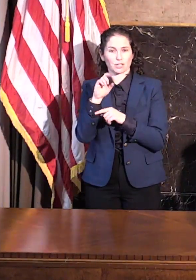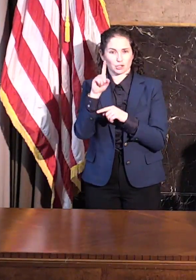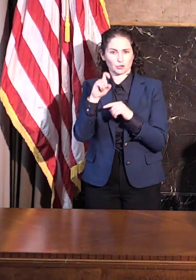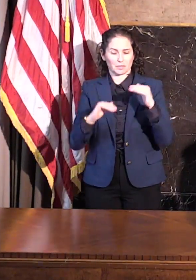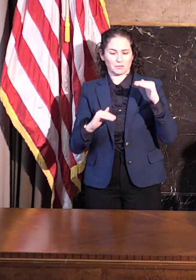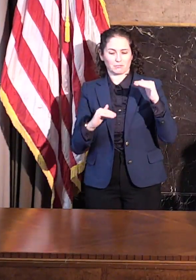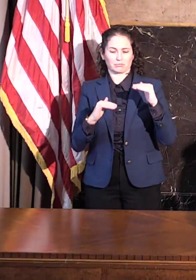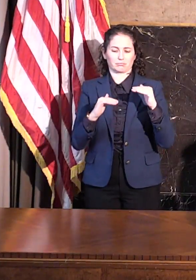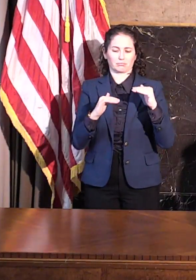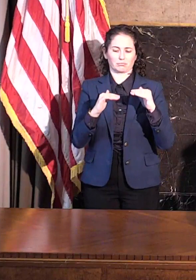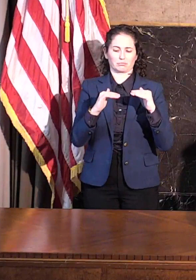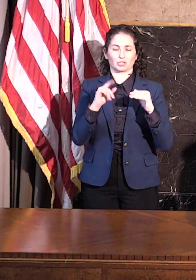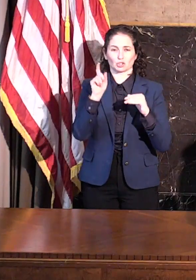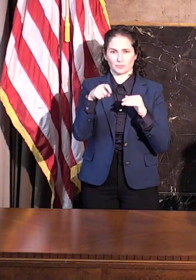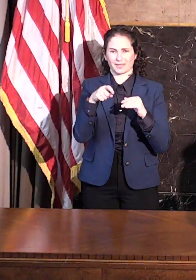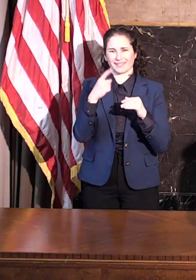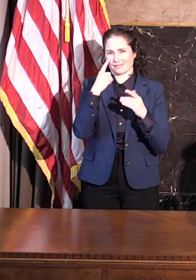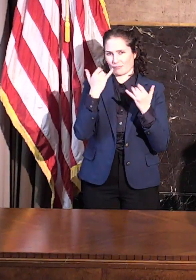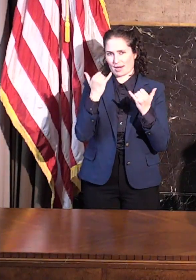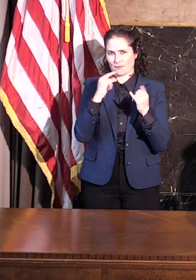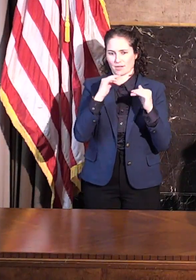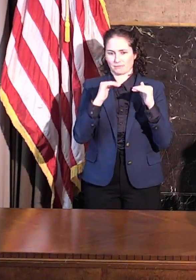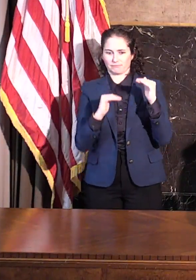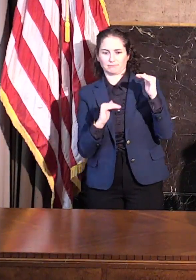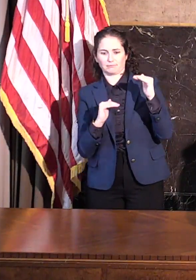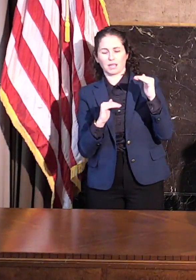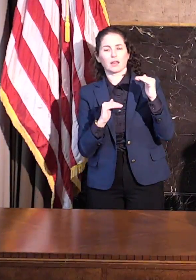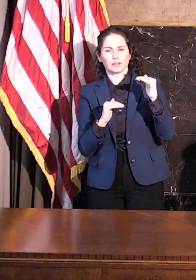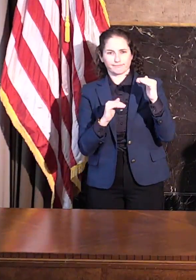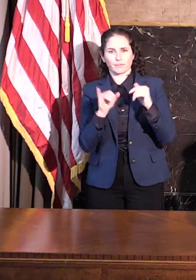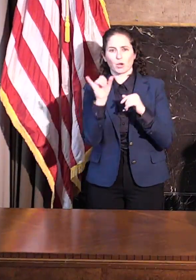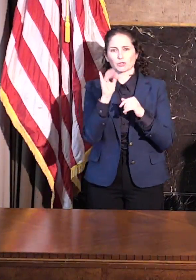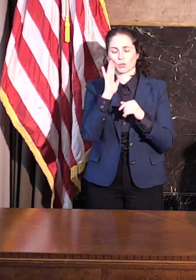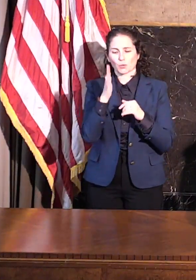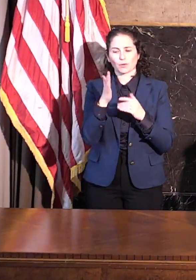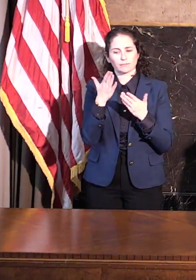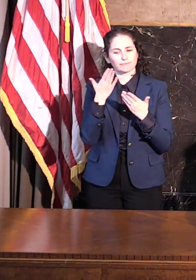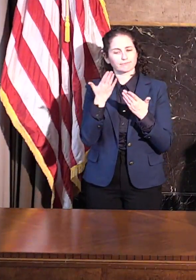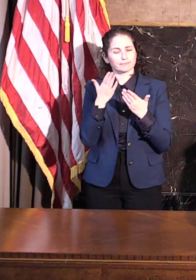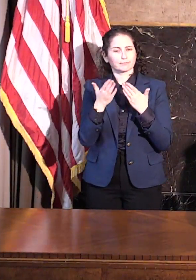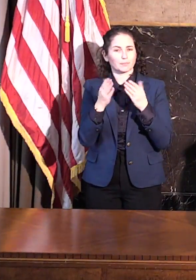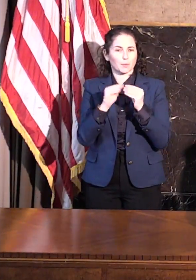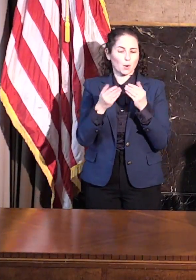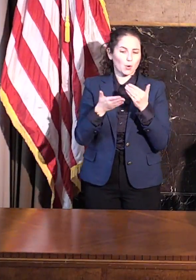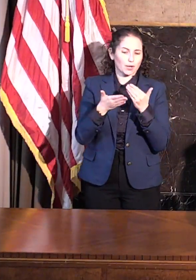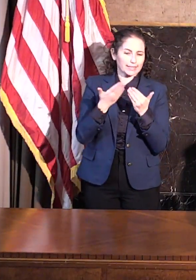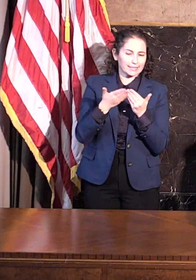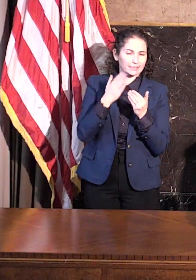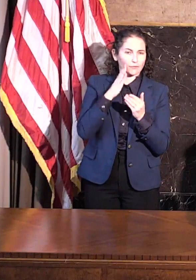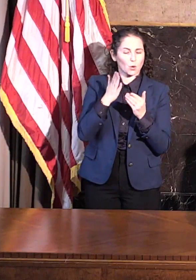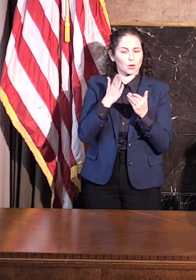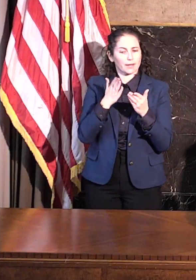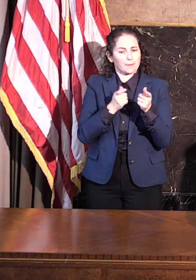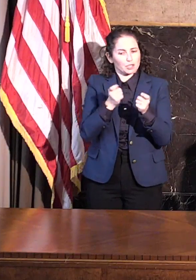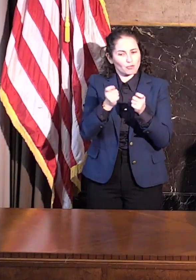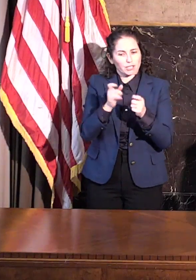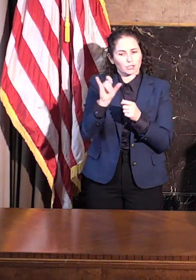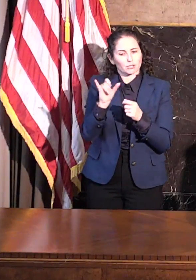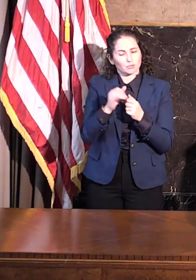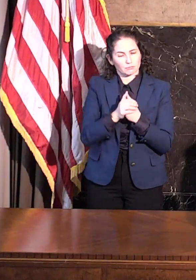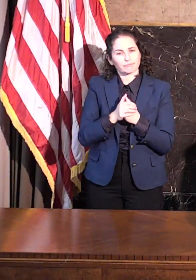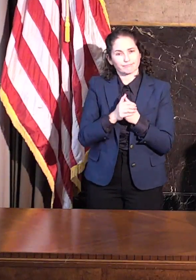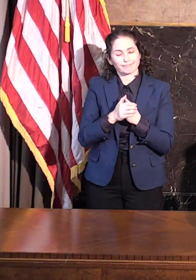the language in the rescue bill that precludes tax cuts is not a